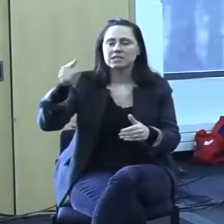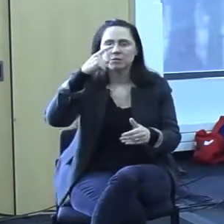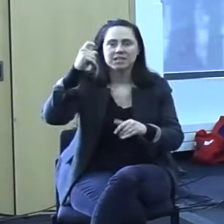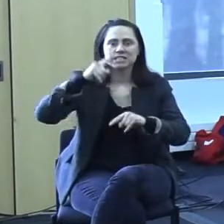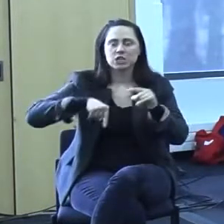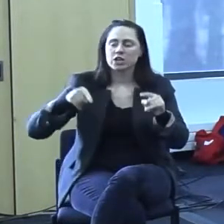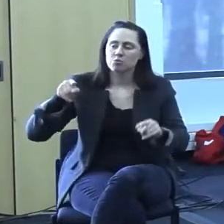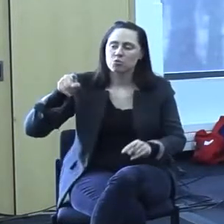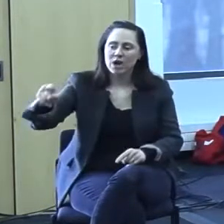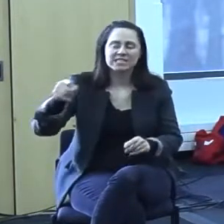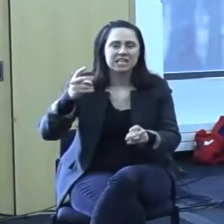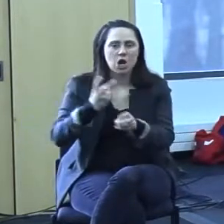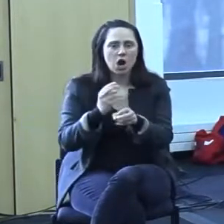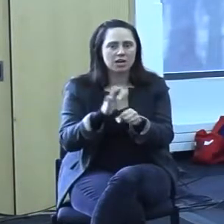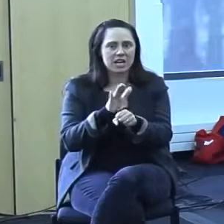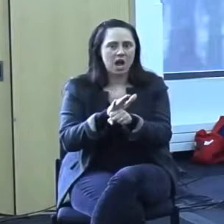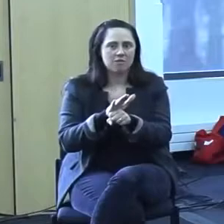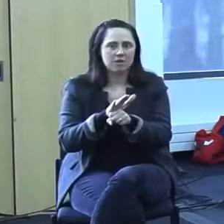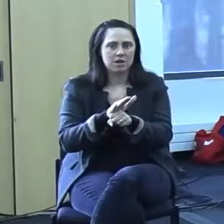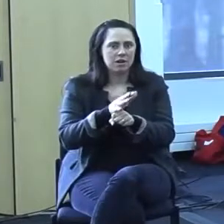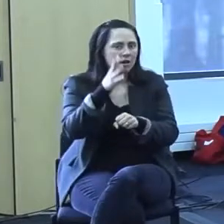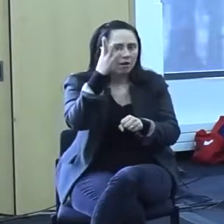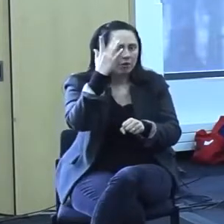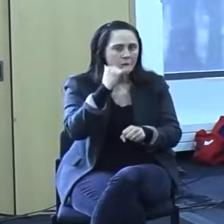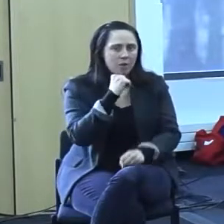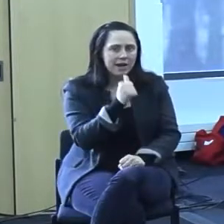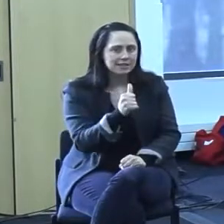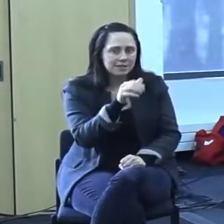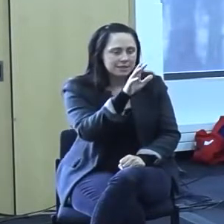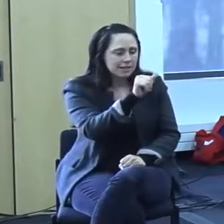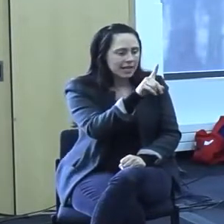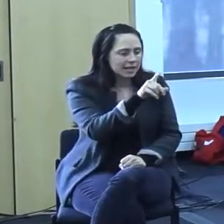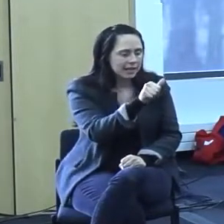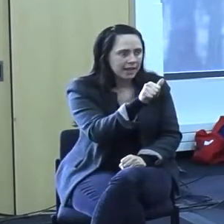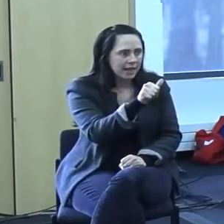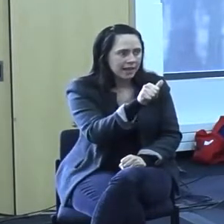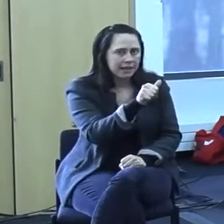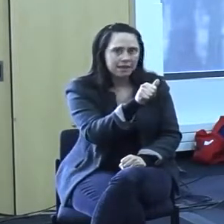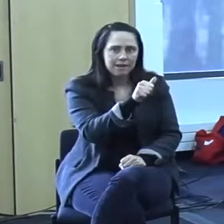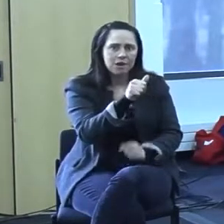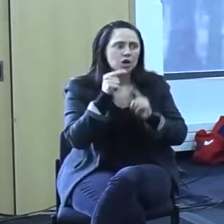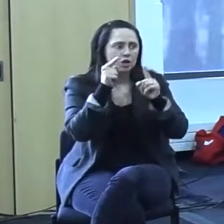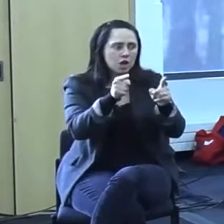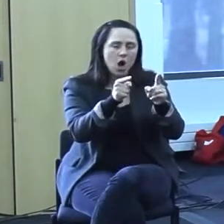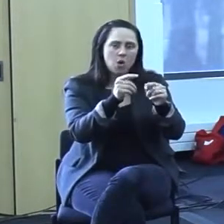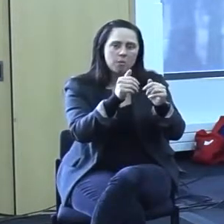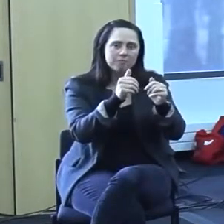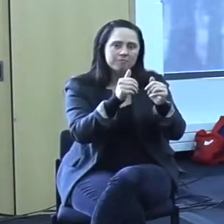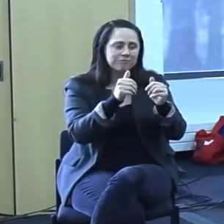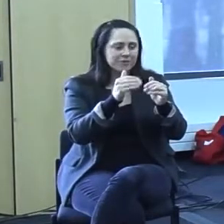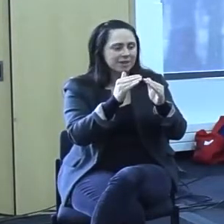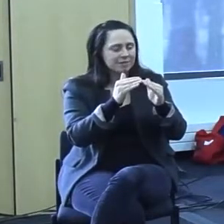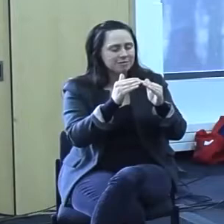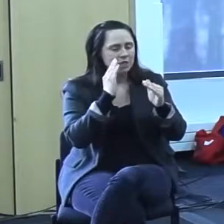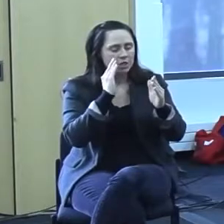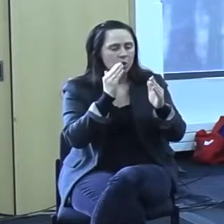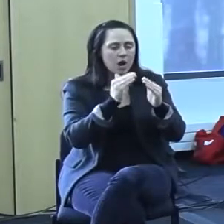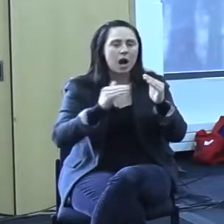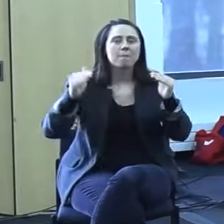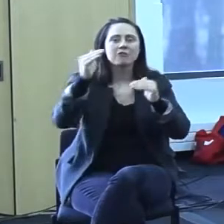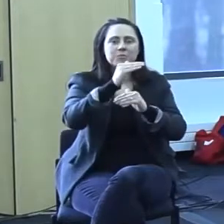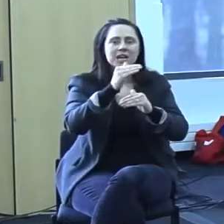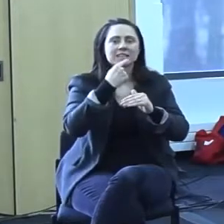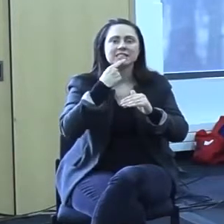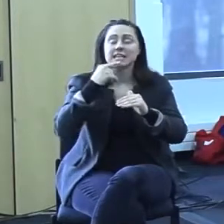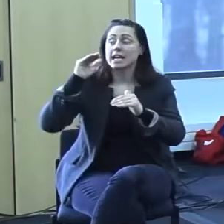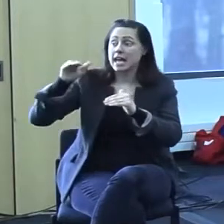press it hard enough. So why doesn't the ADA take that extra step and say, hey, architects, you